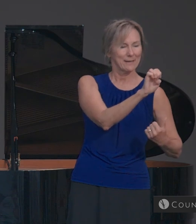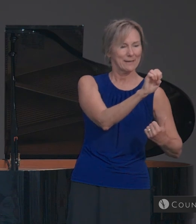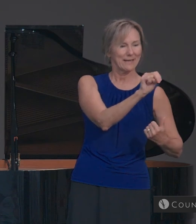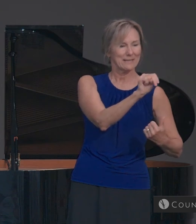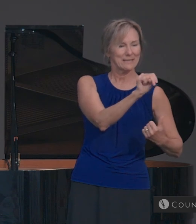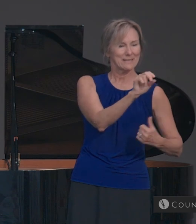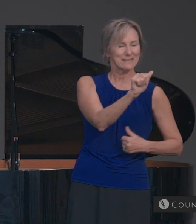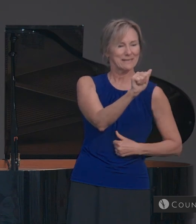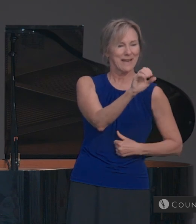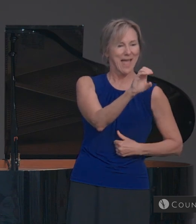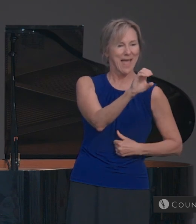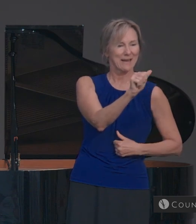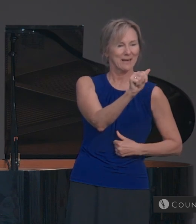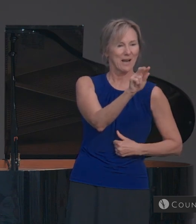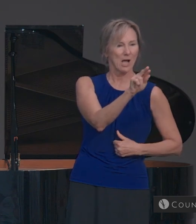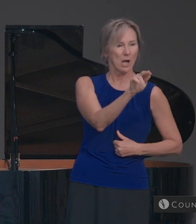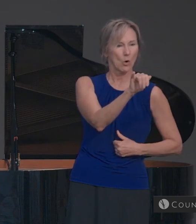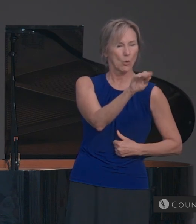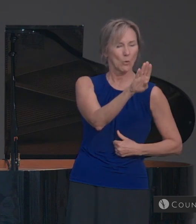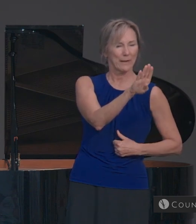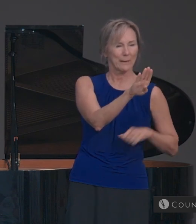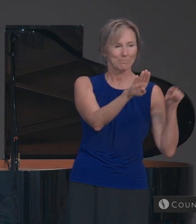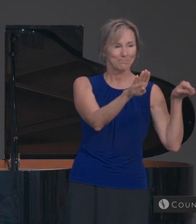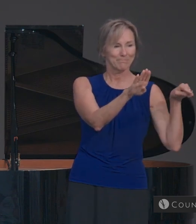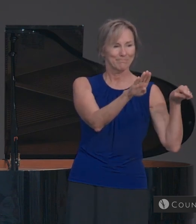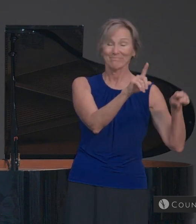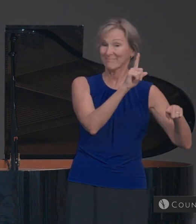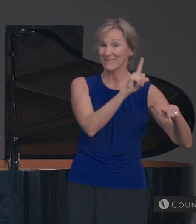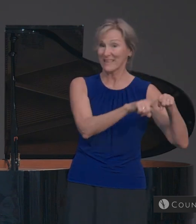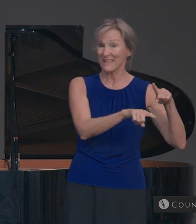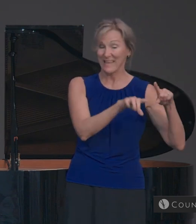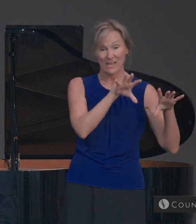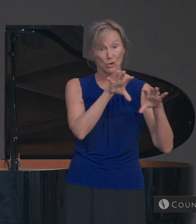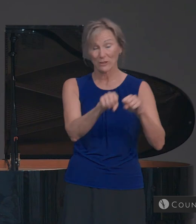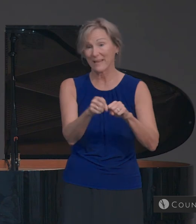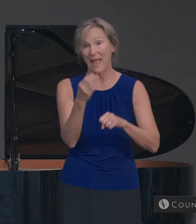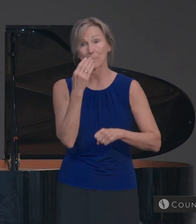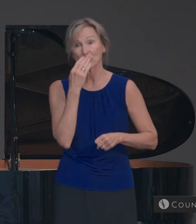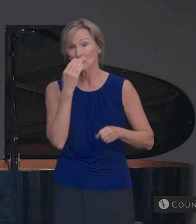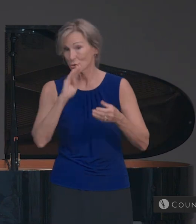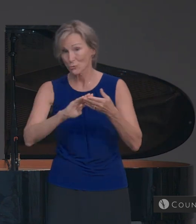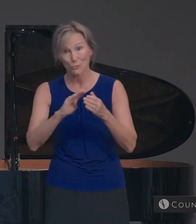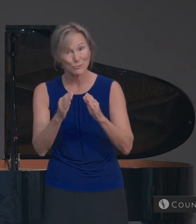And Sennacherib did not take Jerusalem because Sennacherib was a failure.